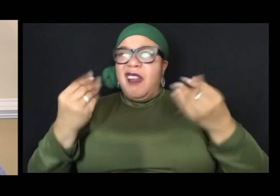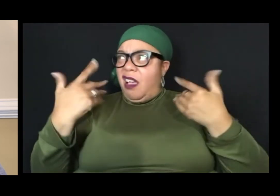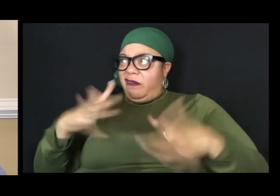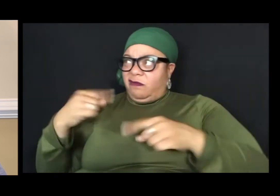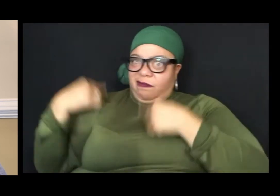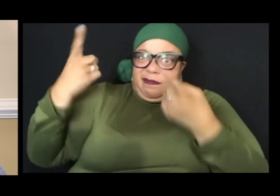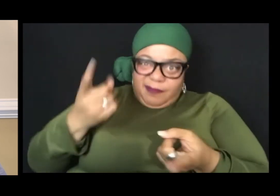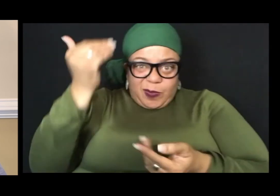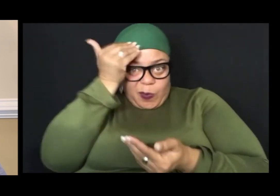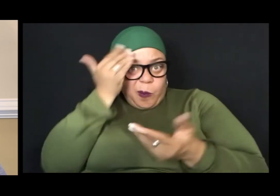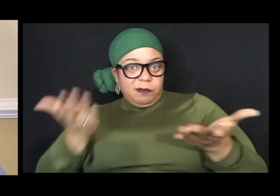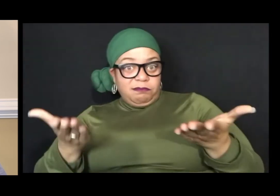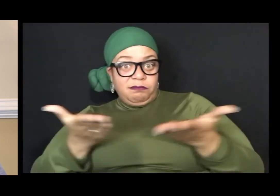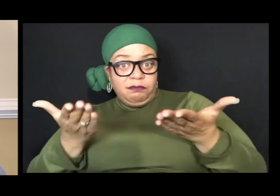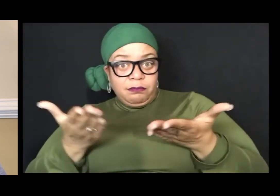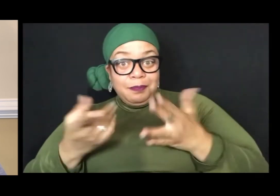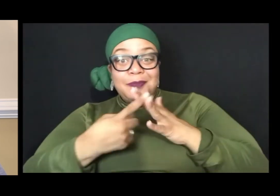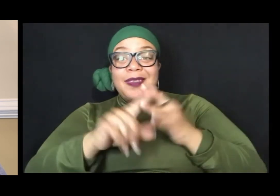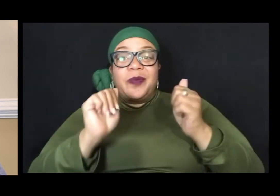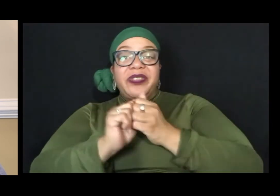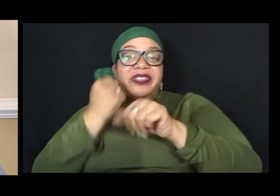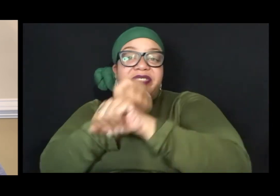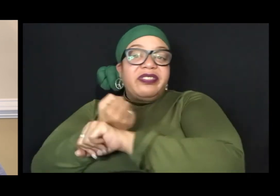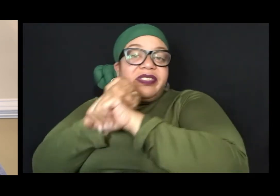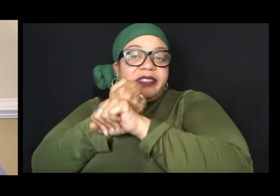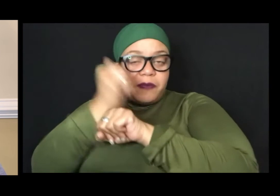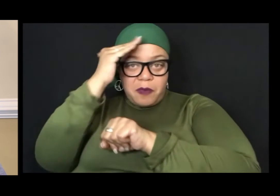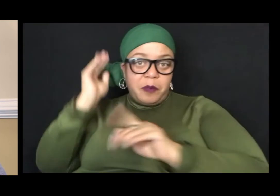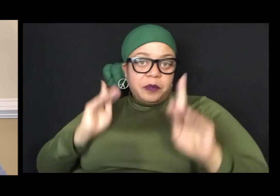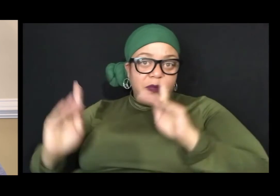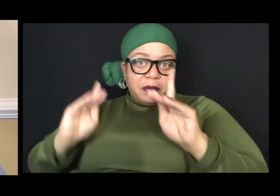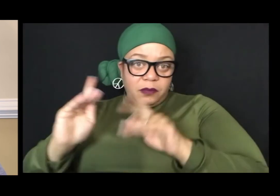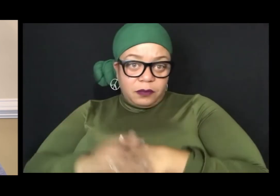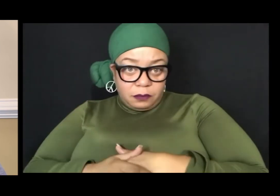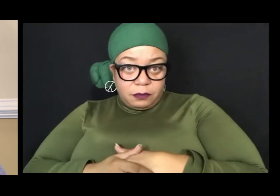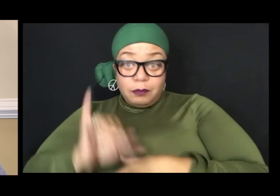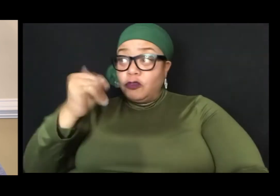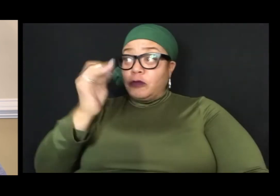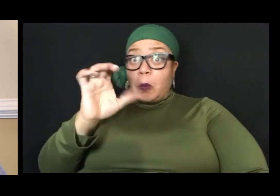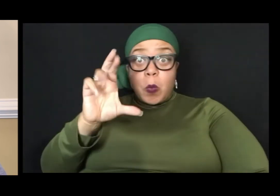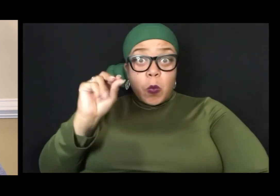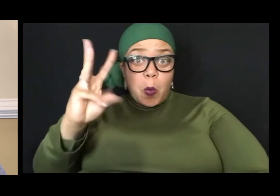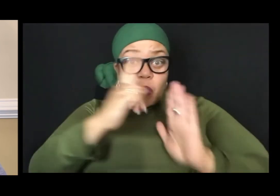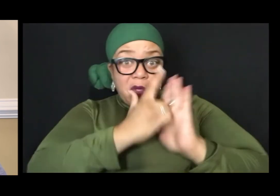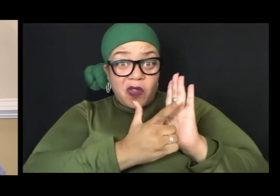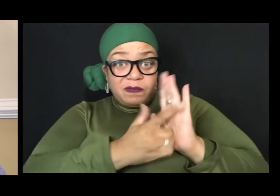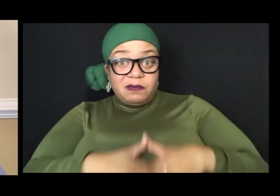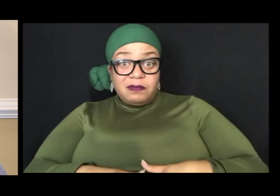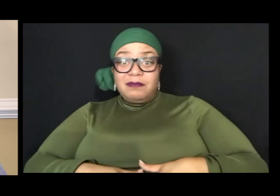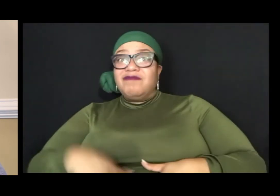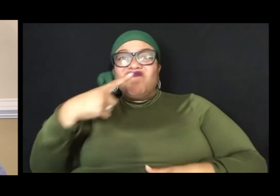exist begins with the enslavement of Black people, Jim Crow laws, redlining, healthcare